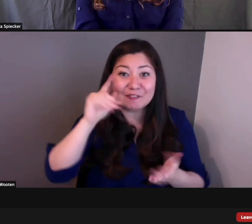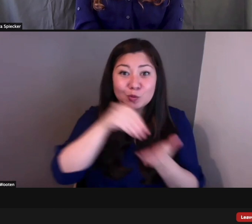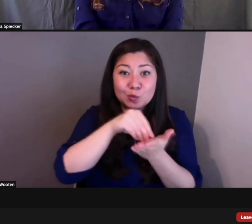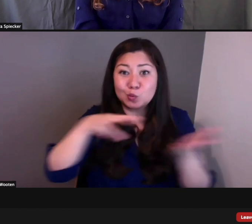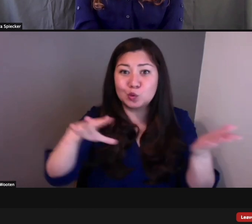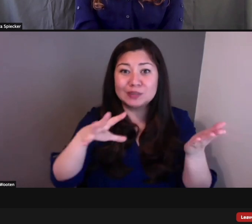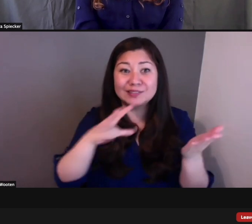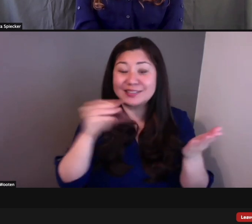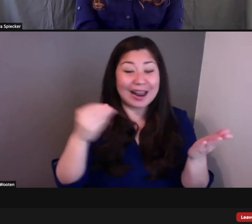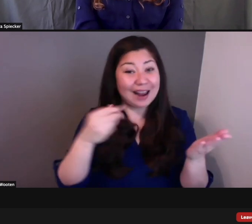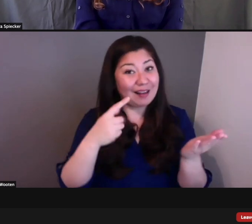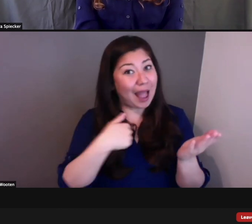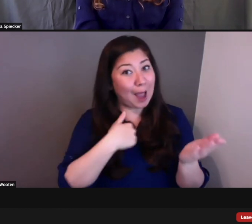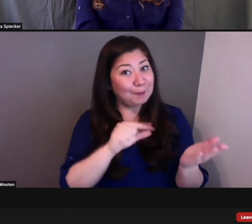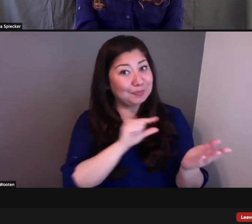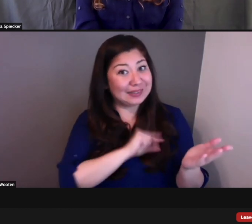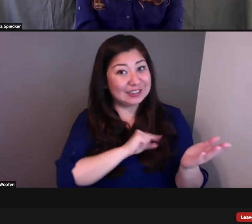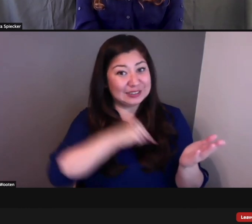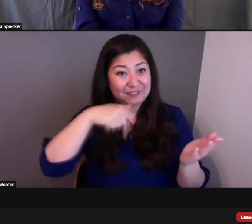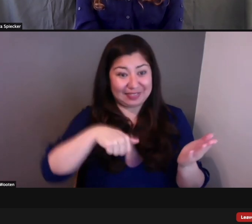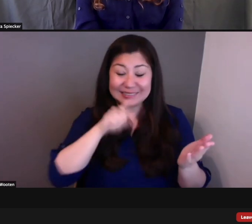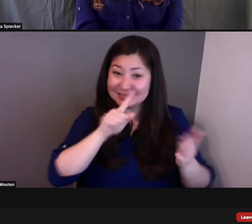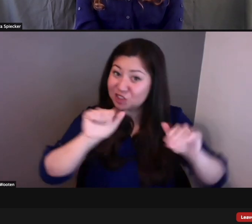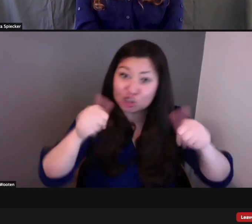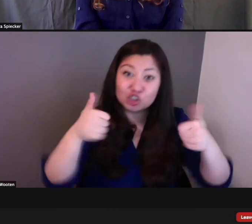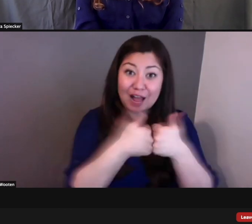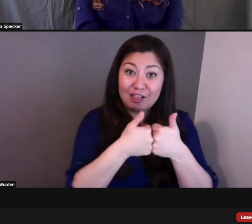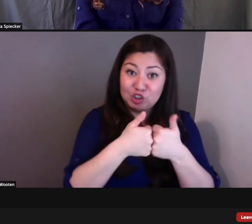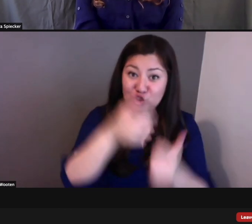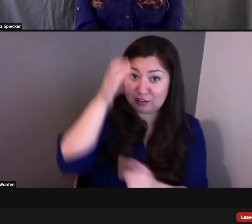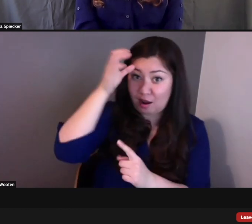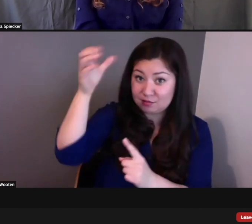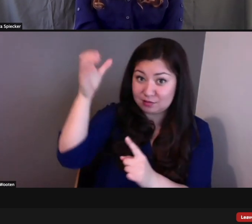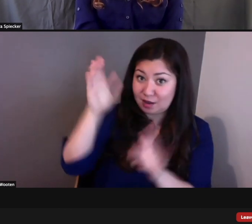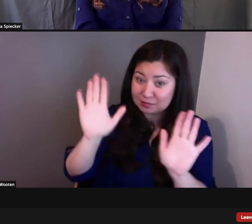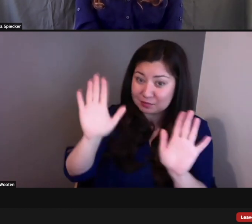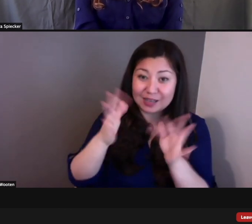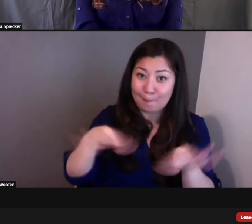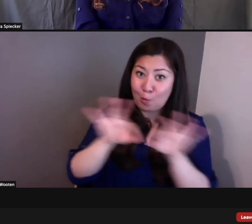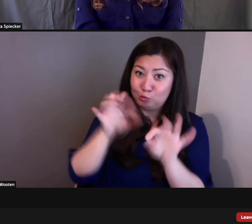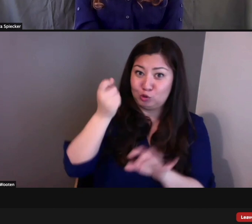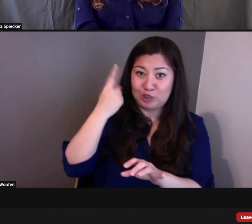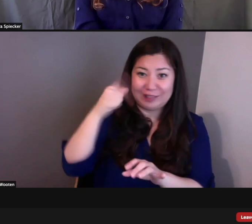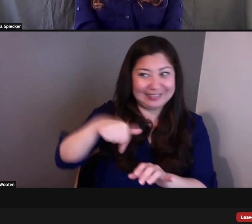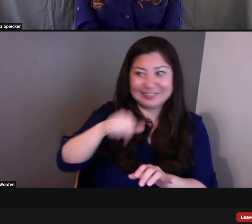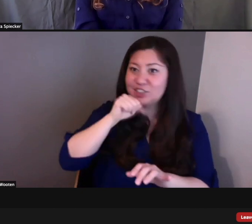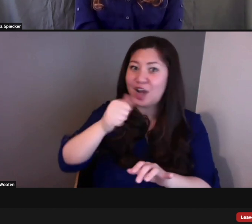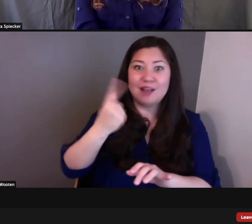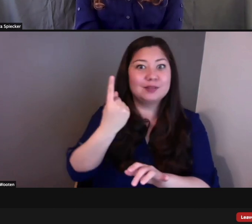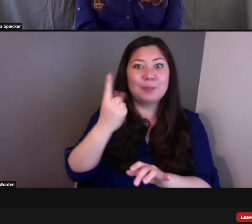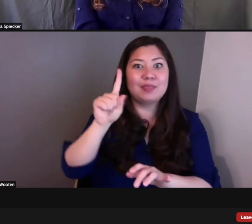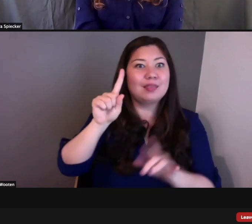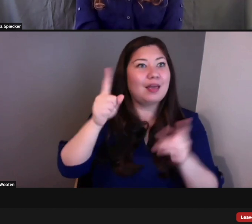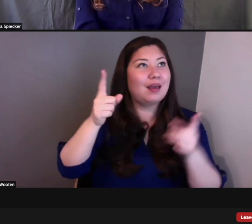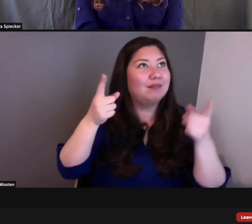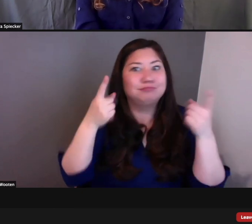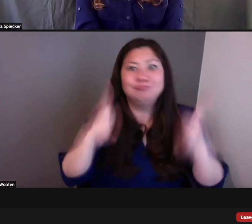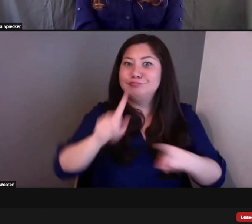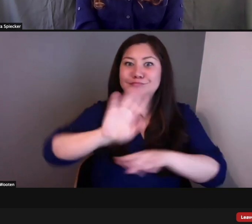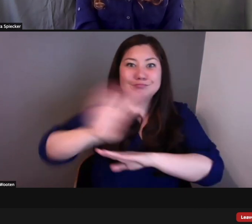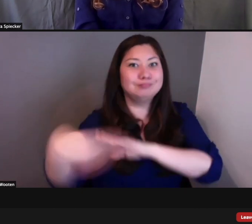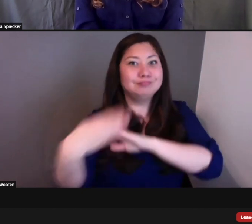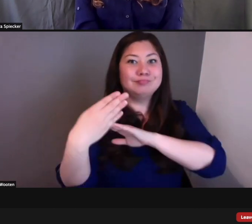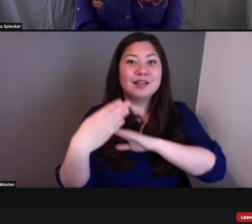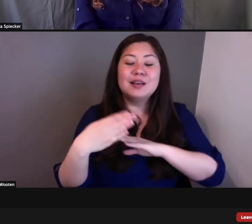So everything Barbara had just mentioned leads us to this idea and the belief that English and